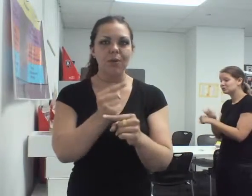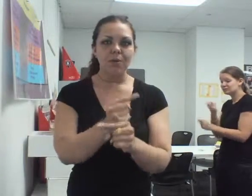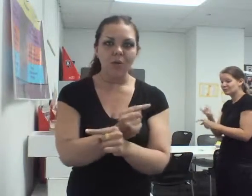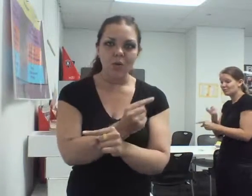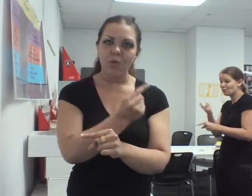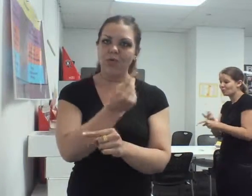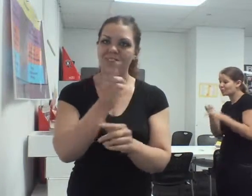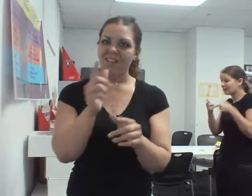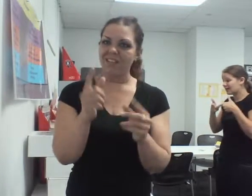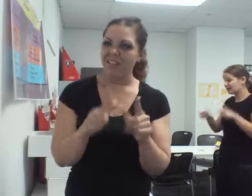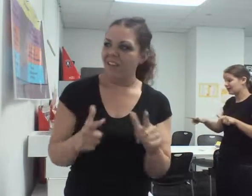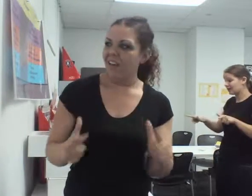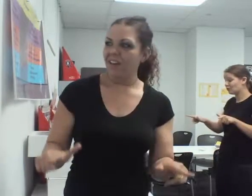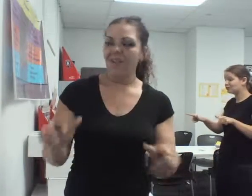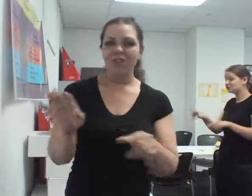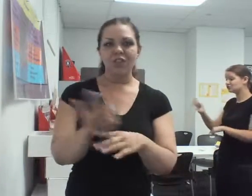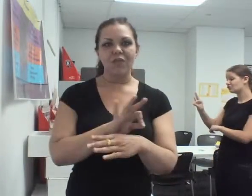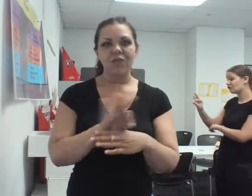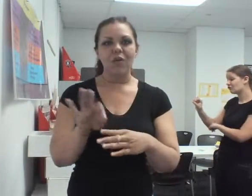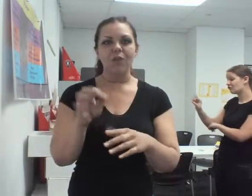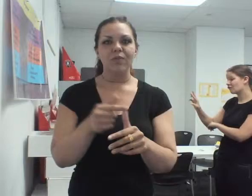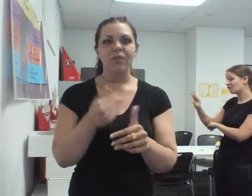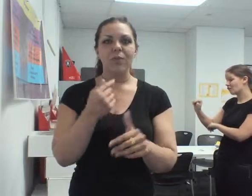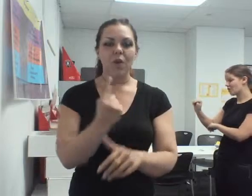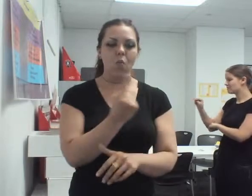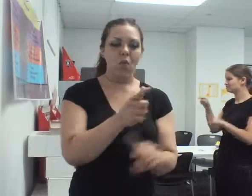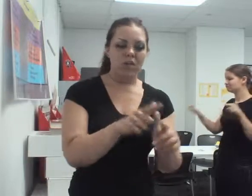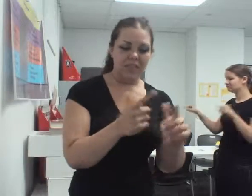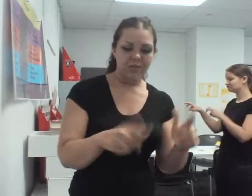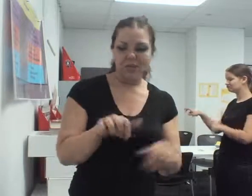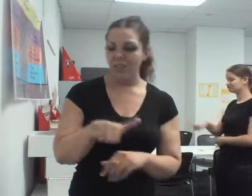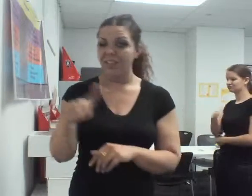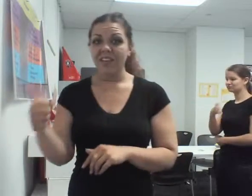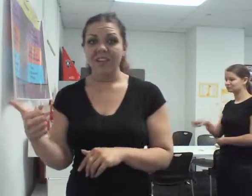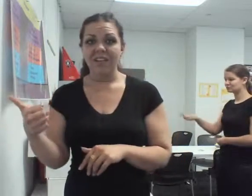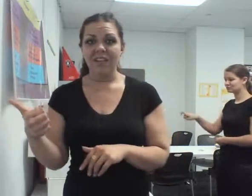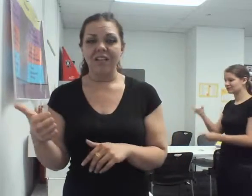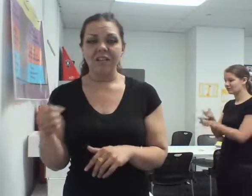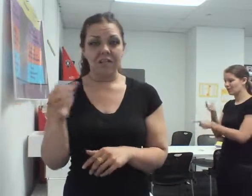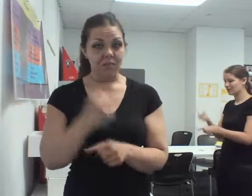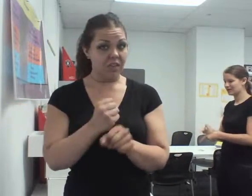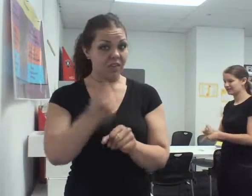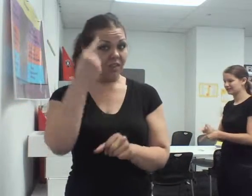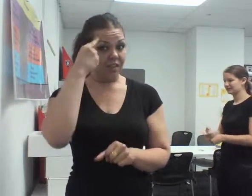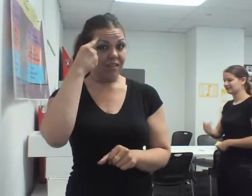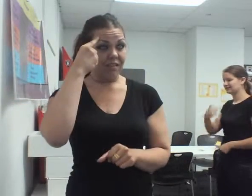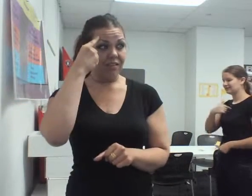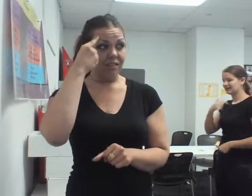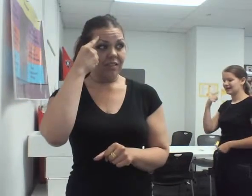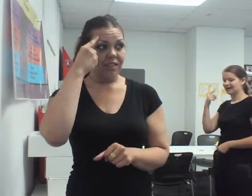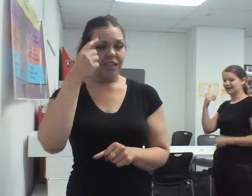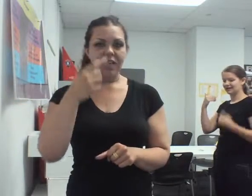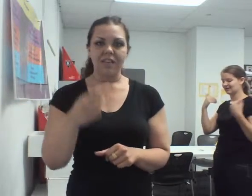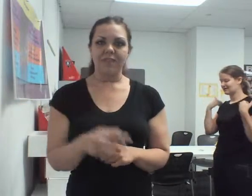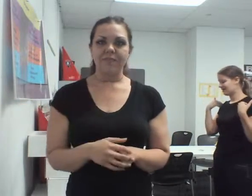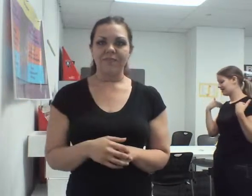forms from one language to the other. Does that make sense? And I'm going to walk around with it. Pink, sticky on the bottom of my shoe